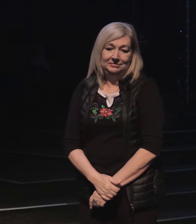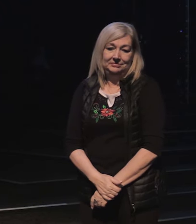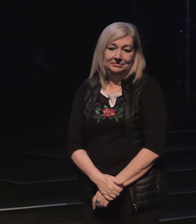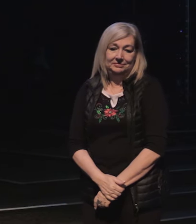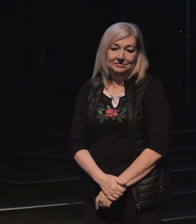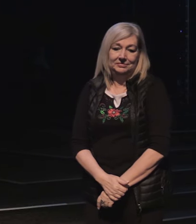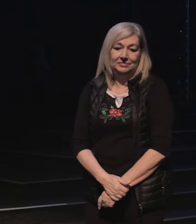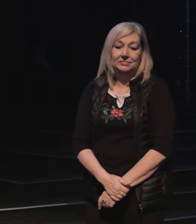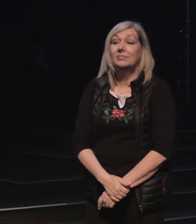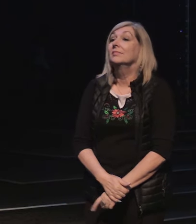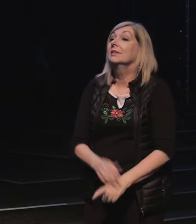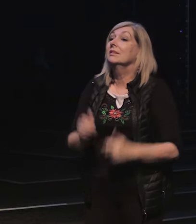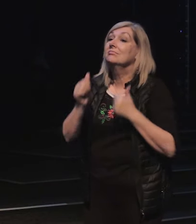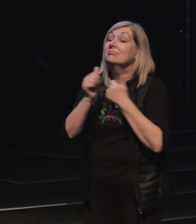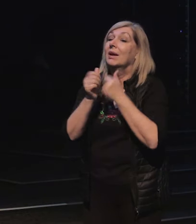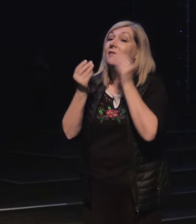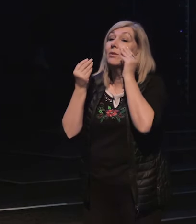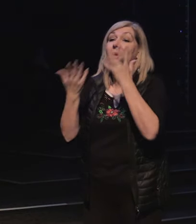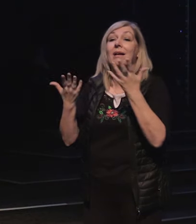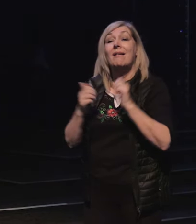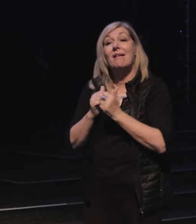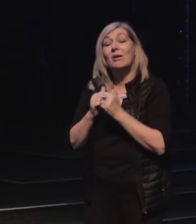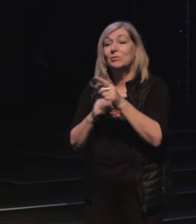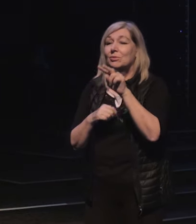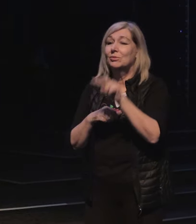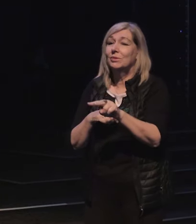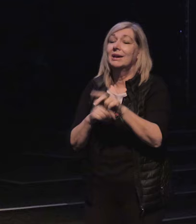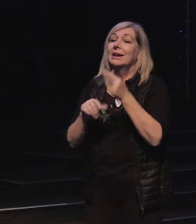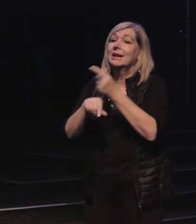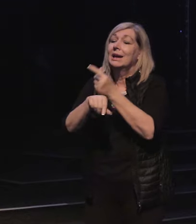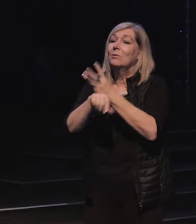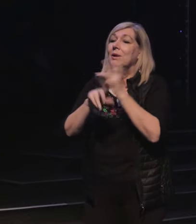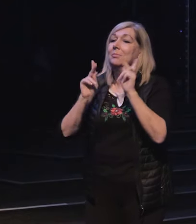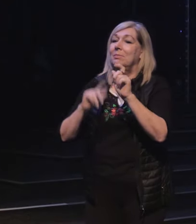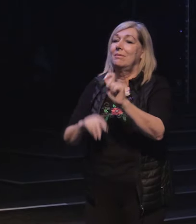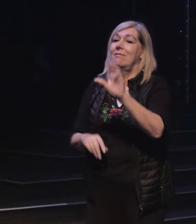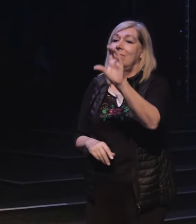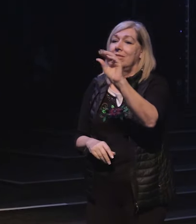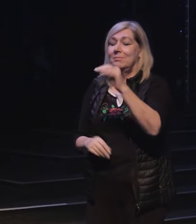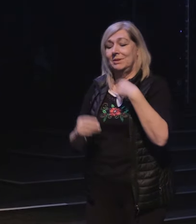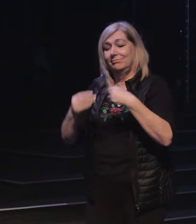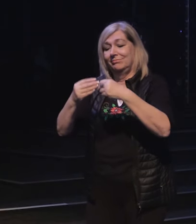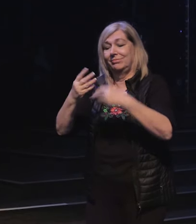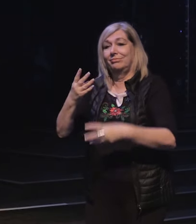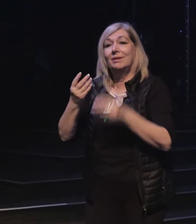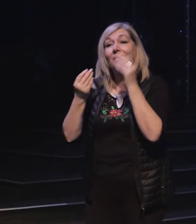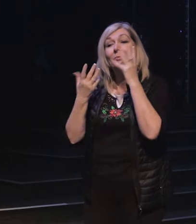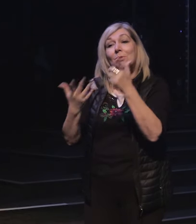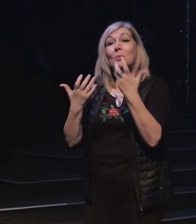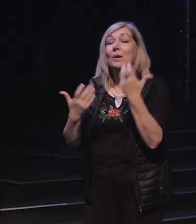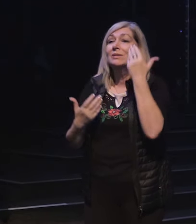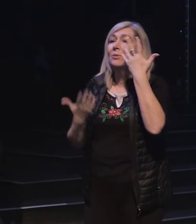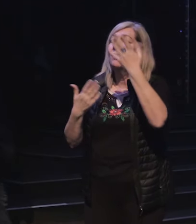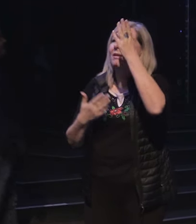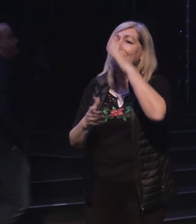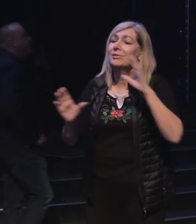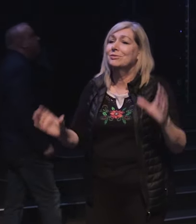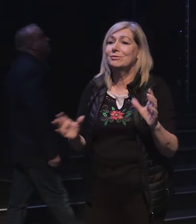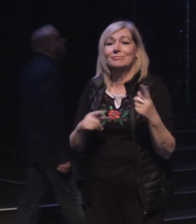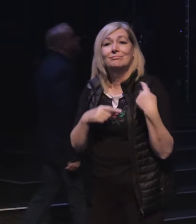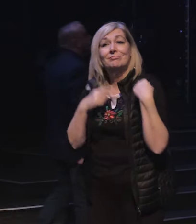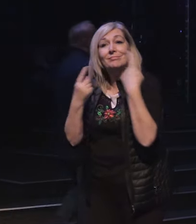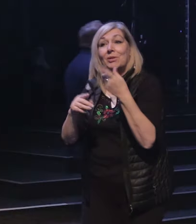To stay up to date with all that's going on, visit gatewaypeople.com. If you'd like to join us in what God is doing in and through